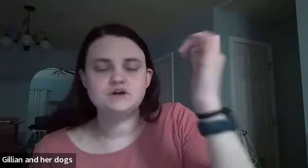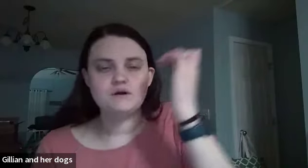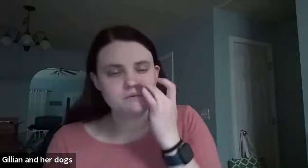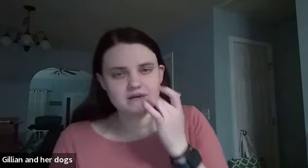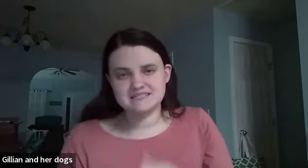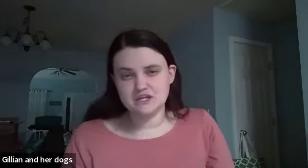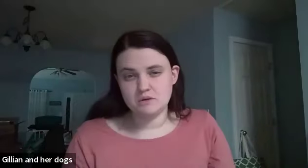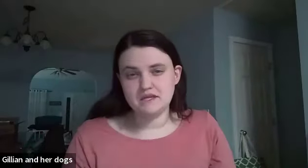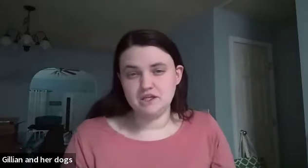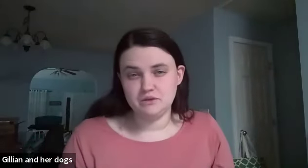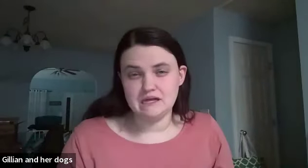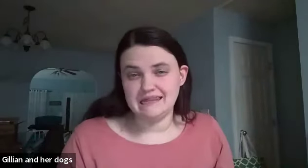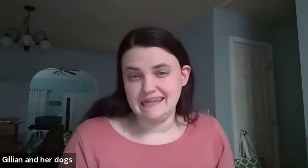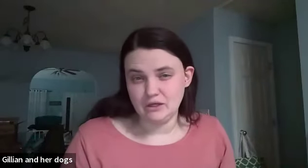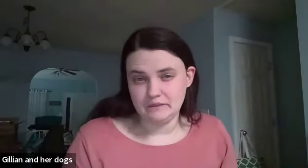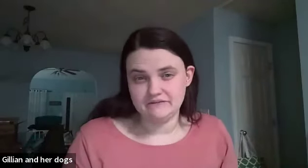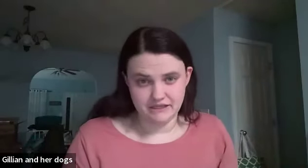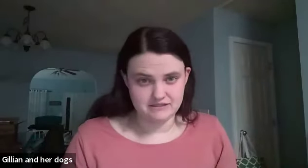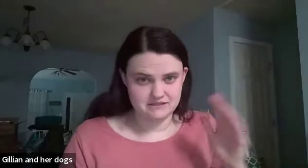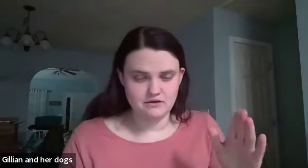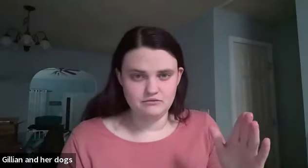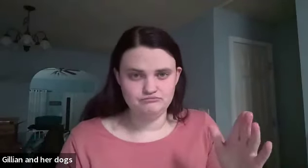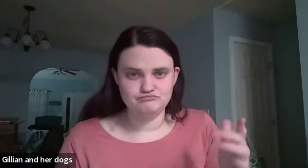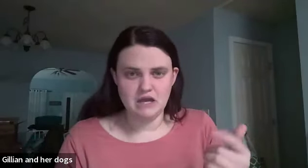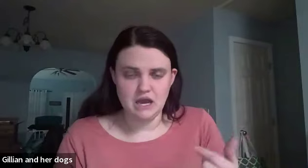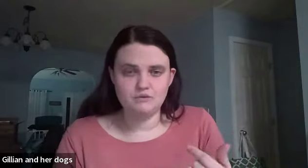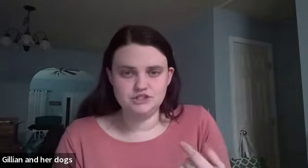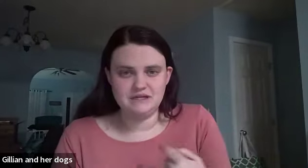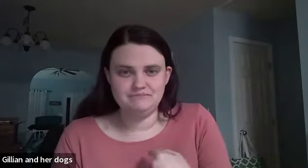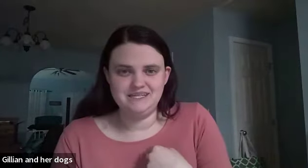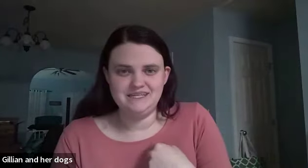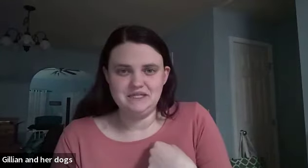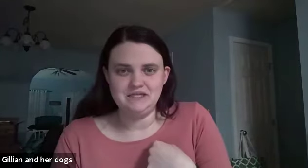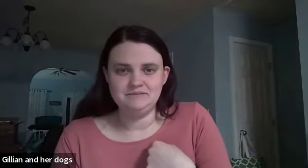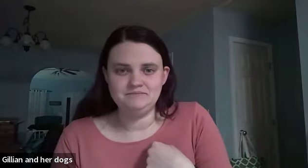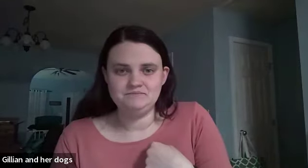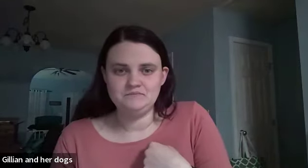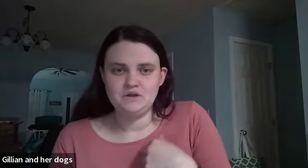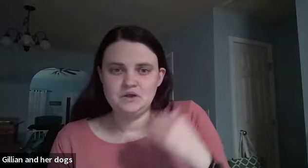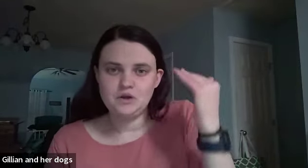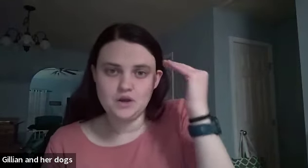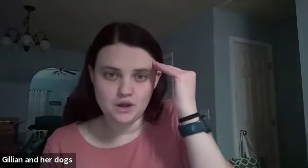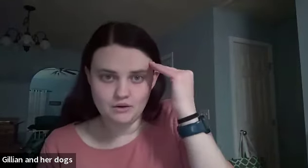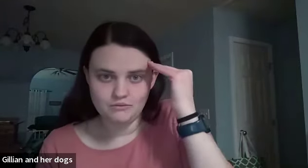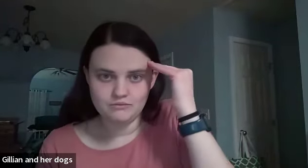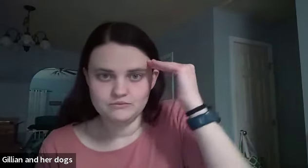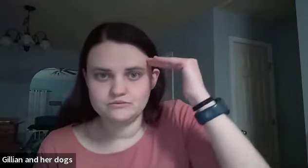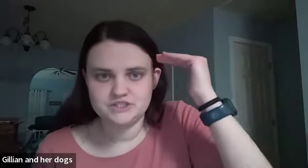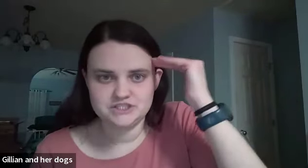So if you wanted to say you only knew a little bit of ASL, I would do like me, no, which is